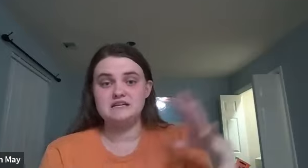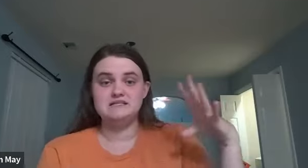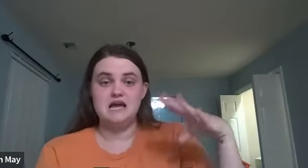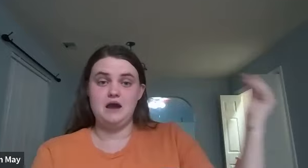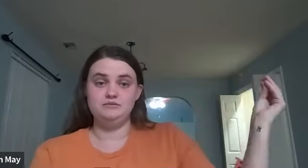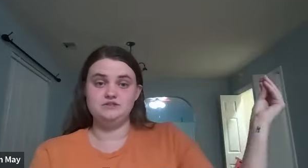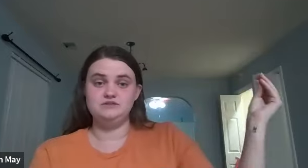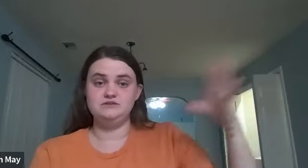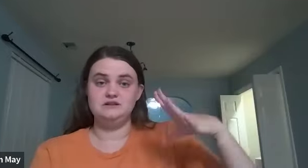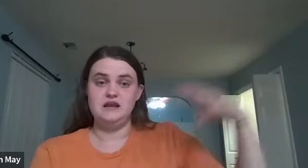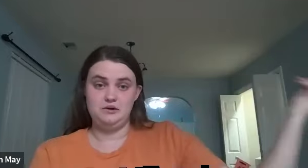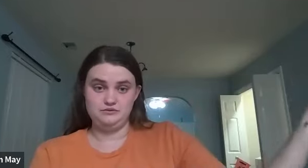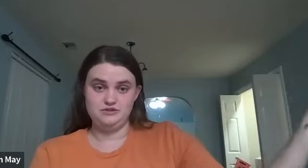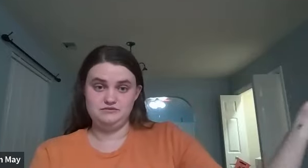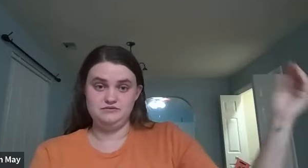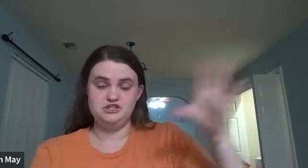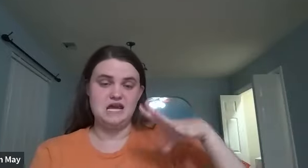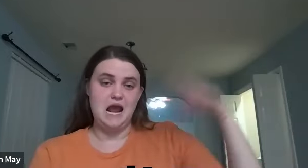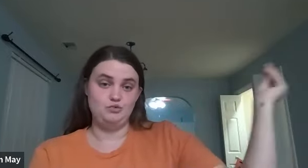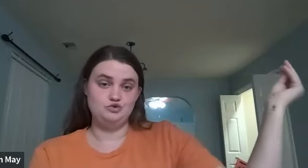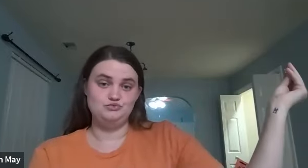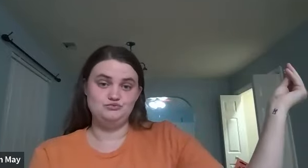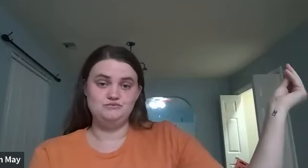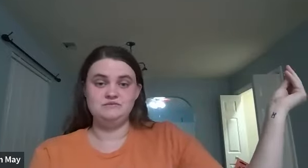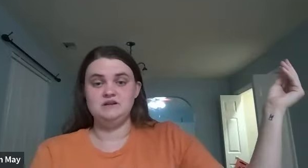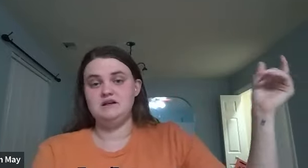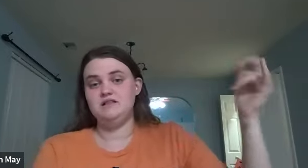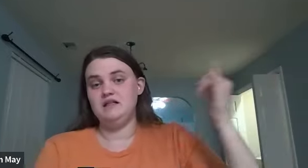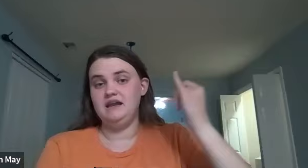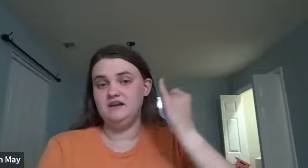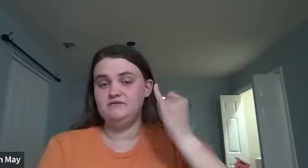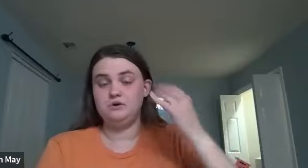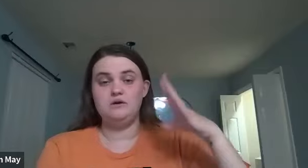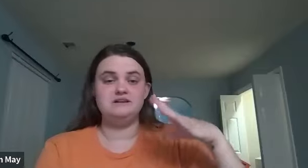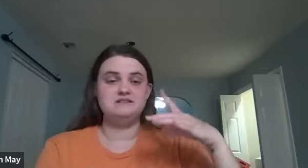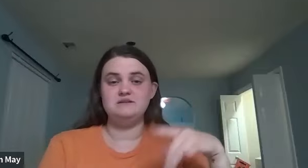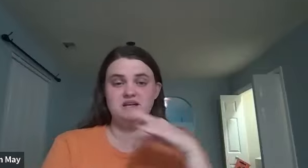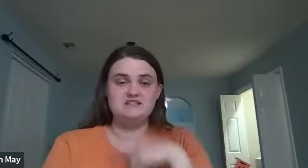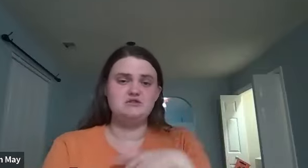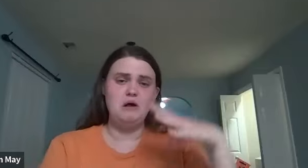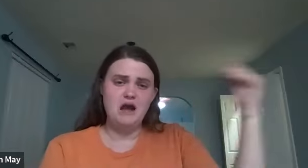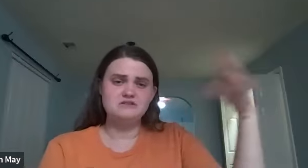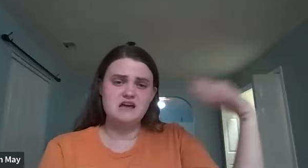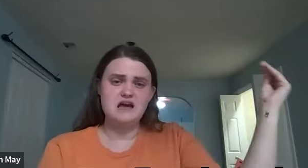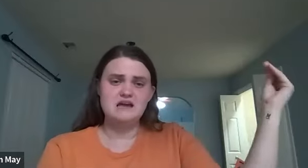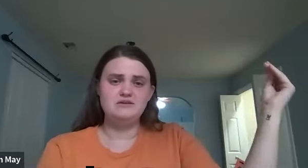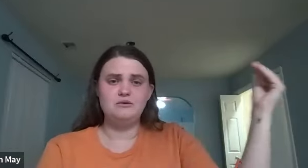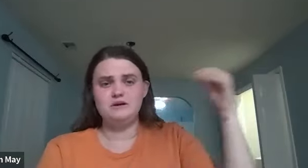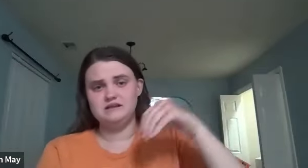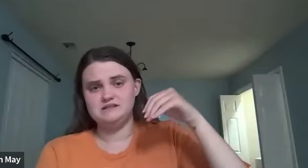is out, just out. Like if we're going, because I'll see my kids will go outside or